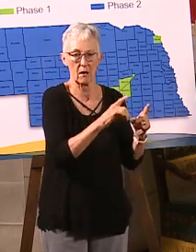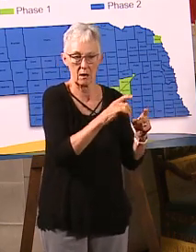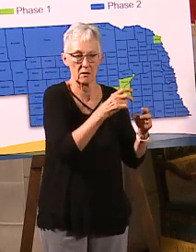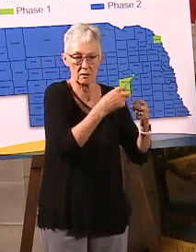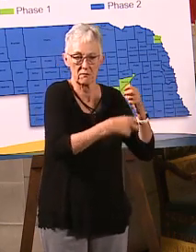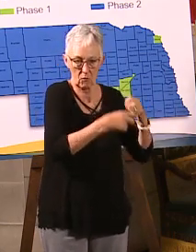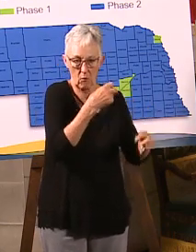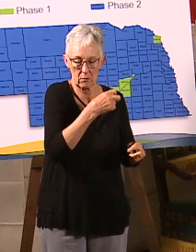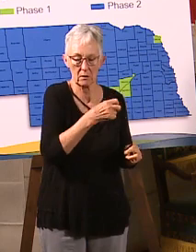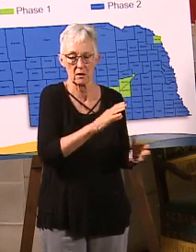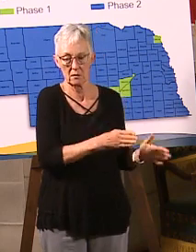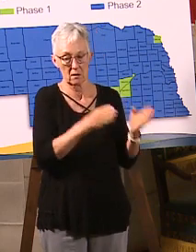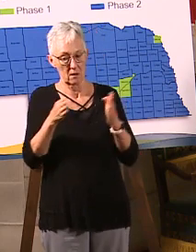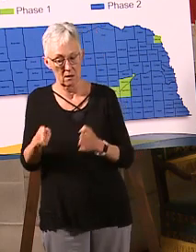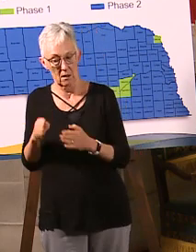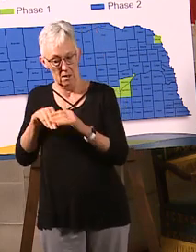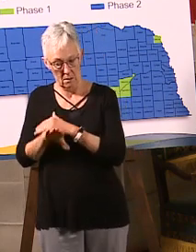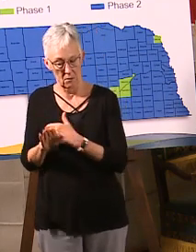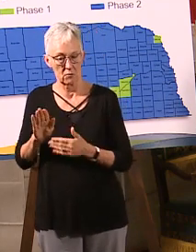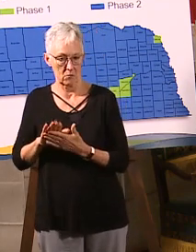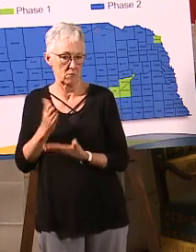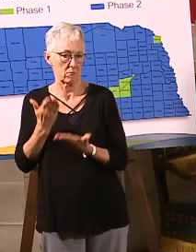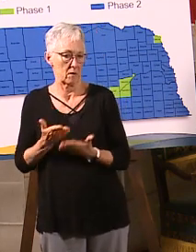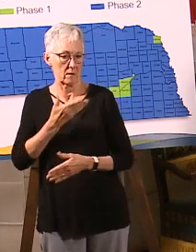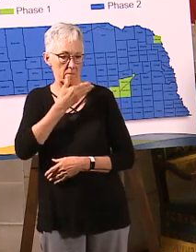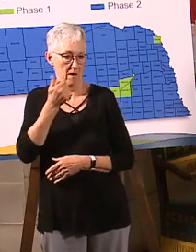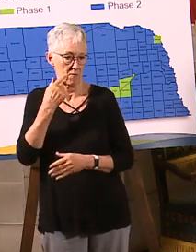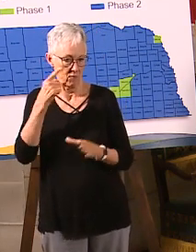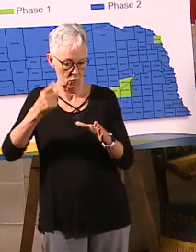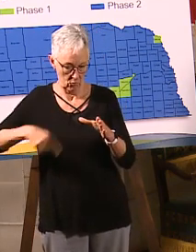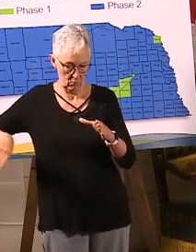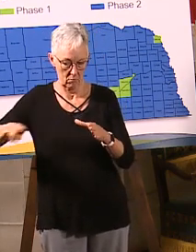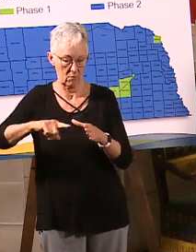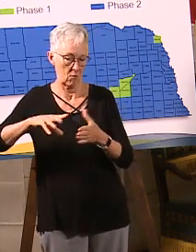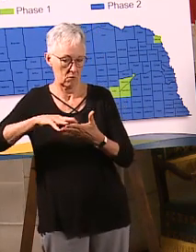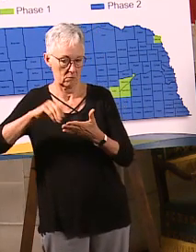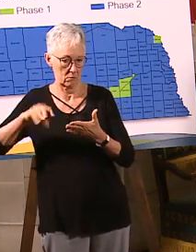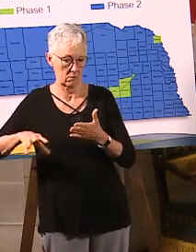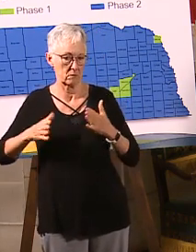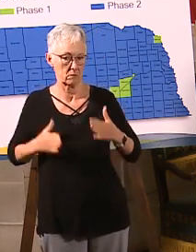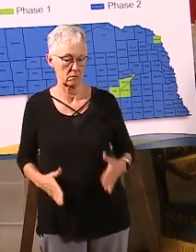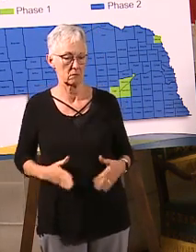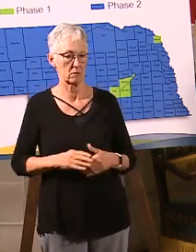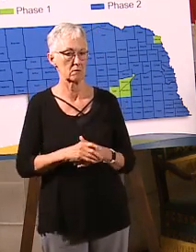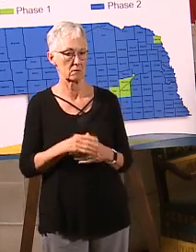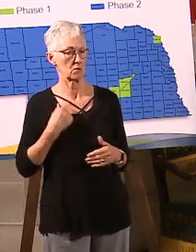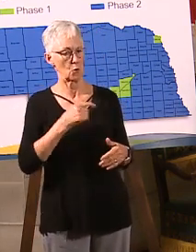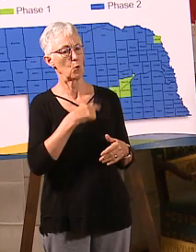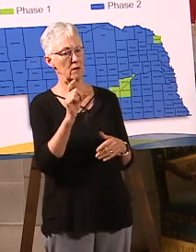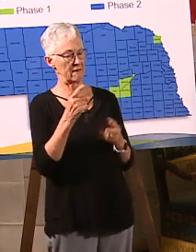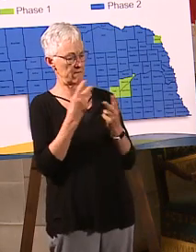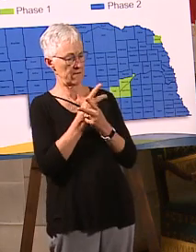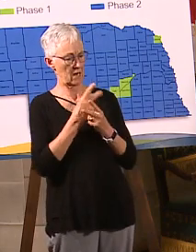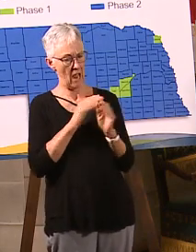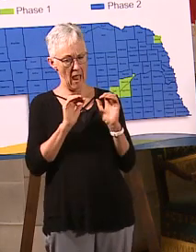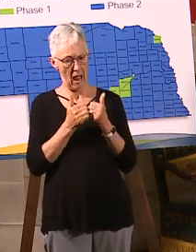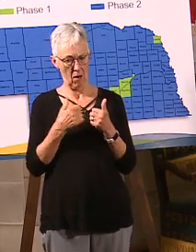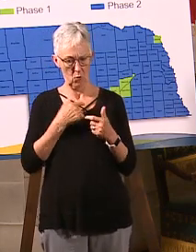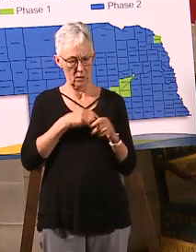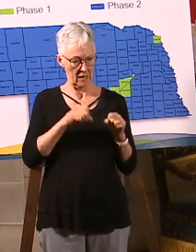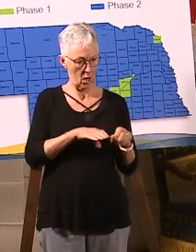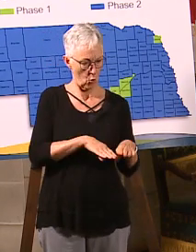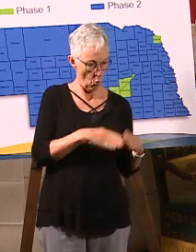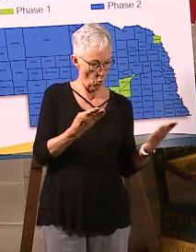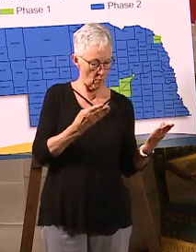forward, ultimately, down a path that we can enter into those environments in a safe way and figure out a whole bunch of procedures I think will be